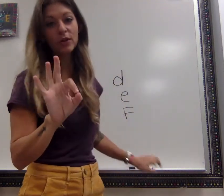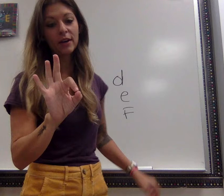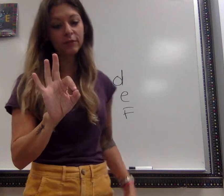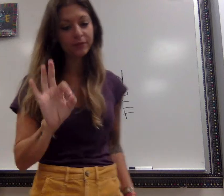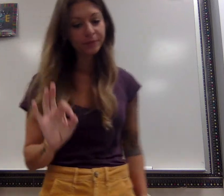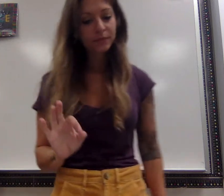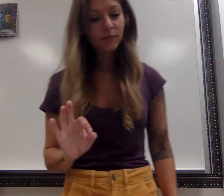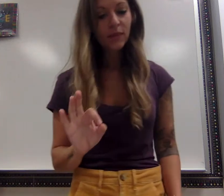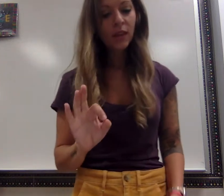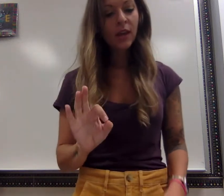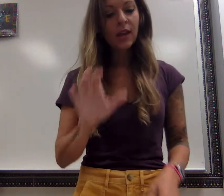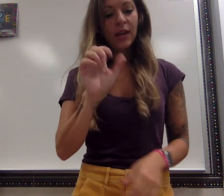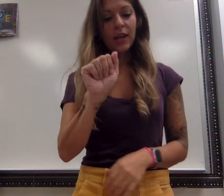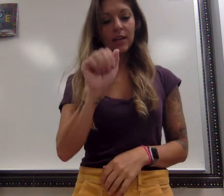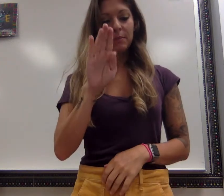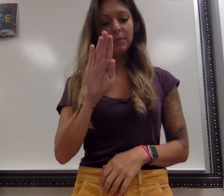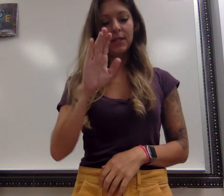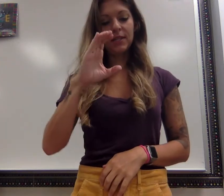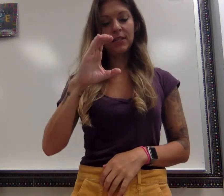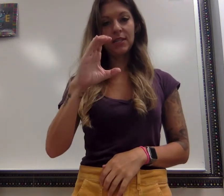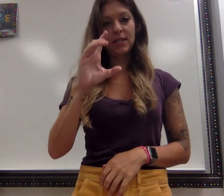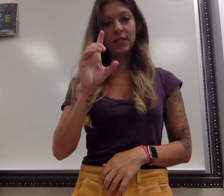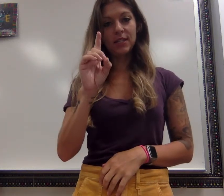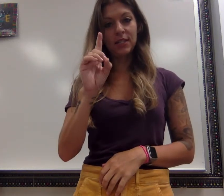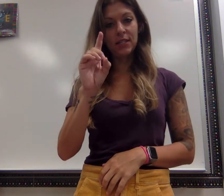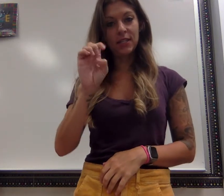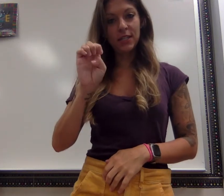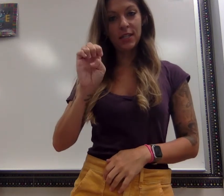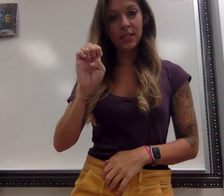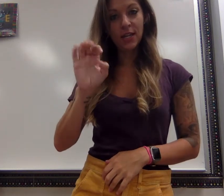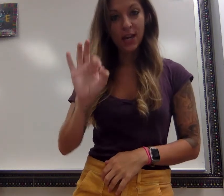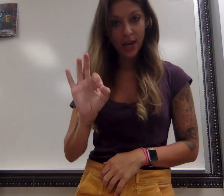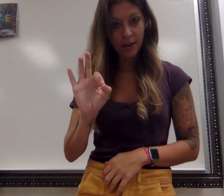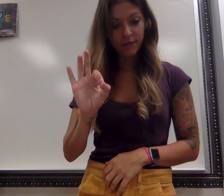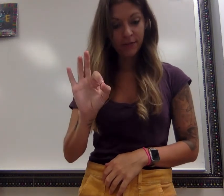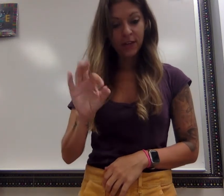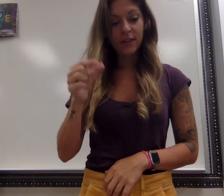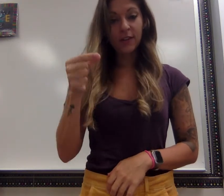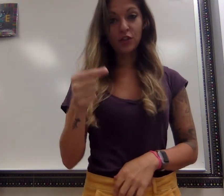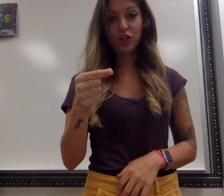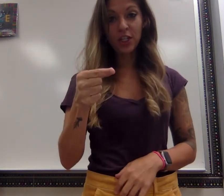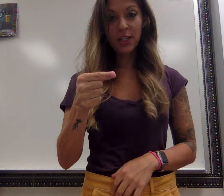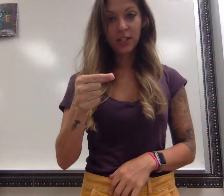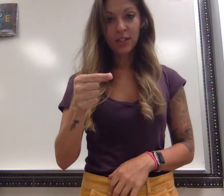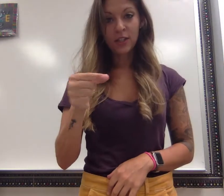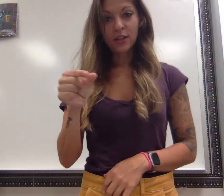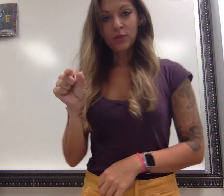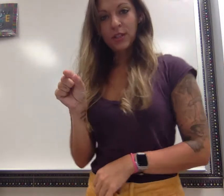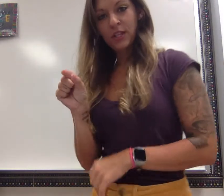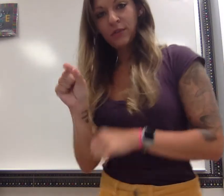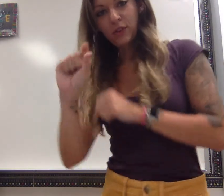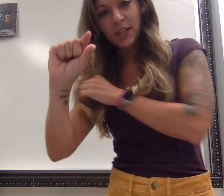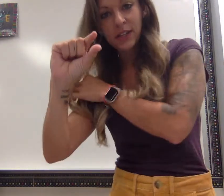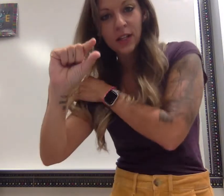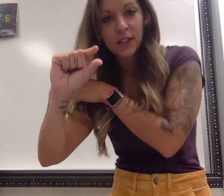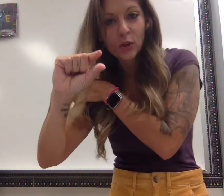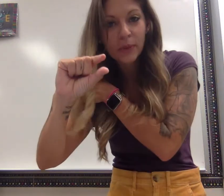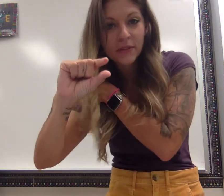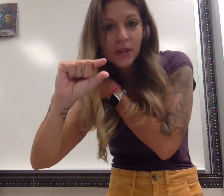F. A, B, C, D, E, F. Then G. So it's like if you're saying like a little bit of